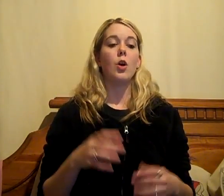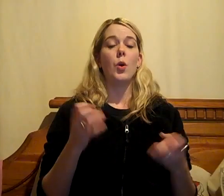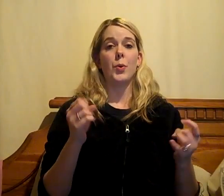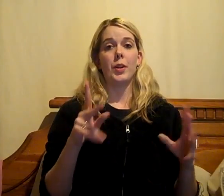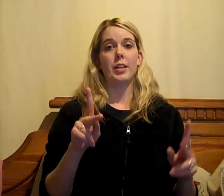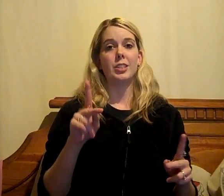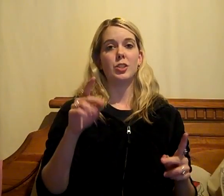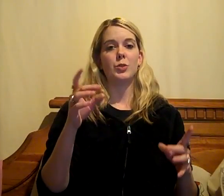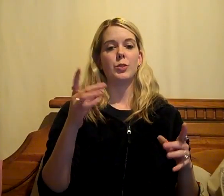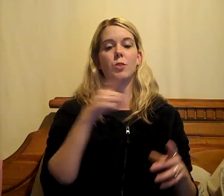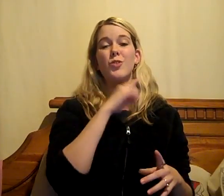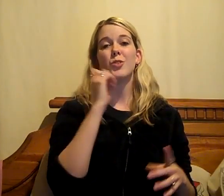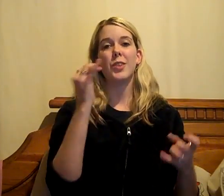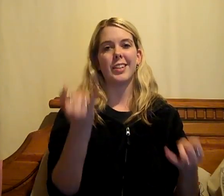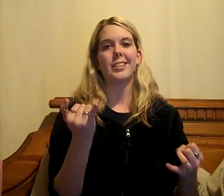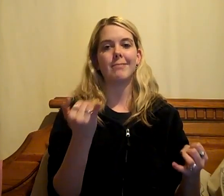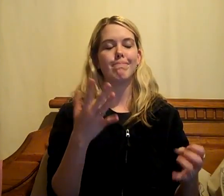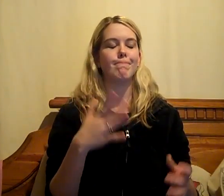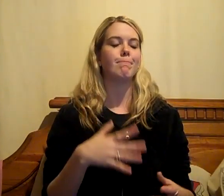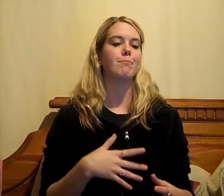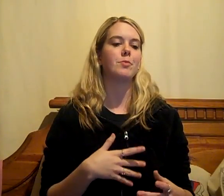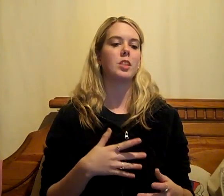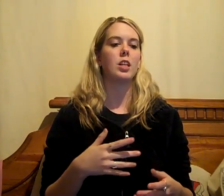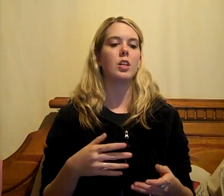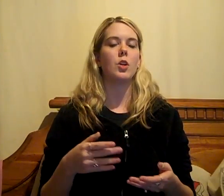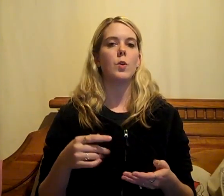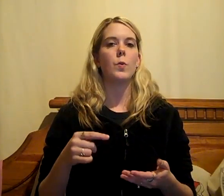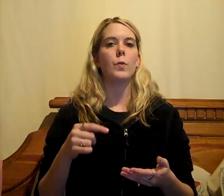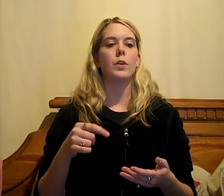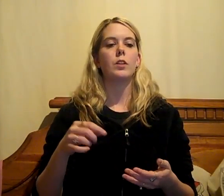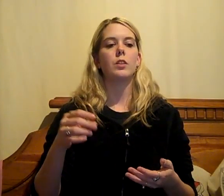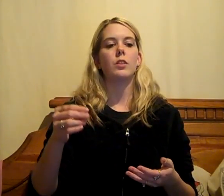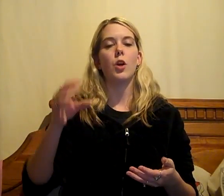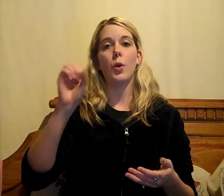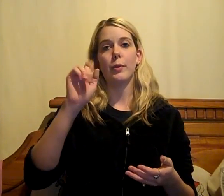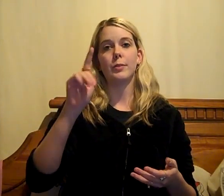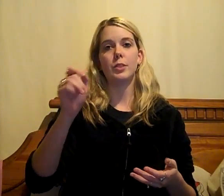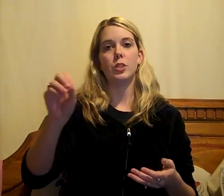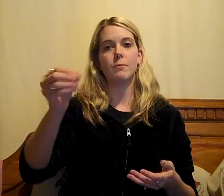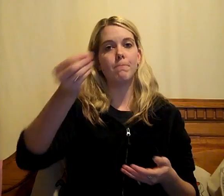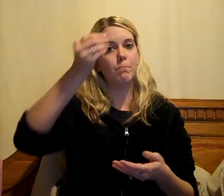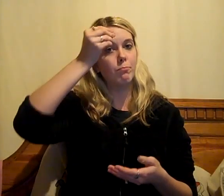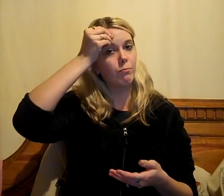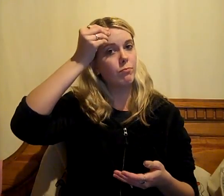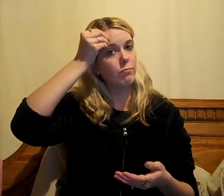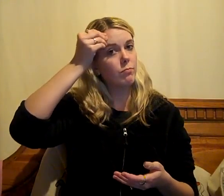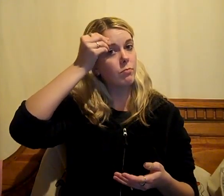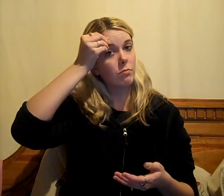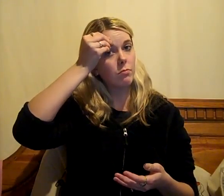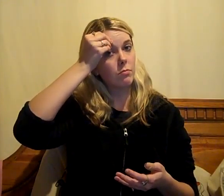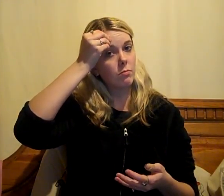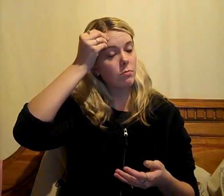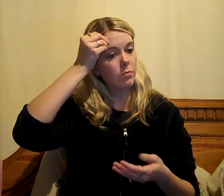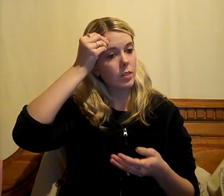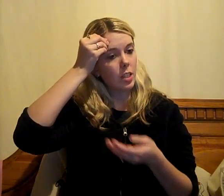my hand underneath to catch the excess because some of it's going to fall. And you simply take the loose oatmeal